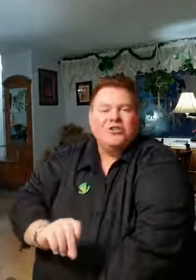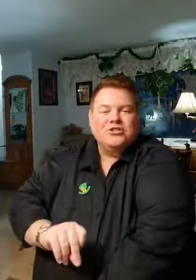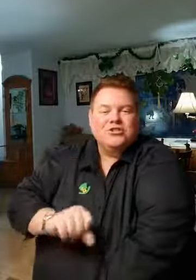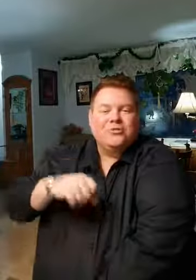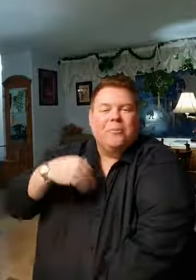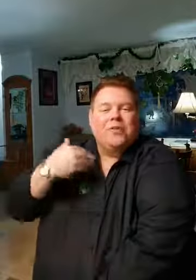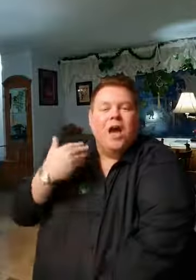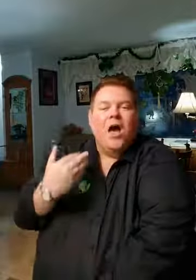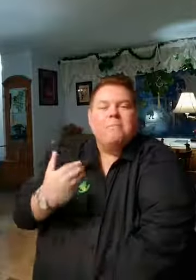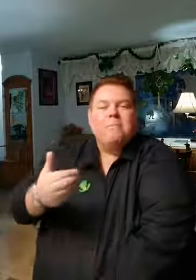two.